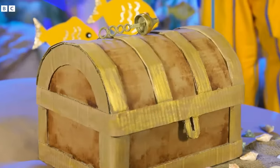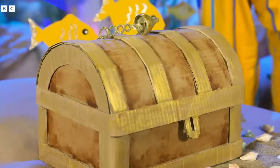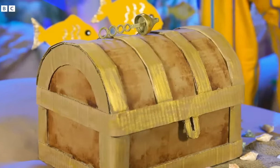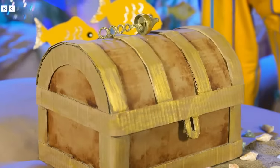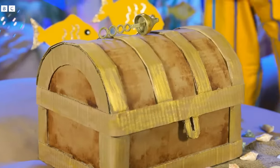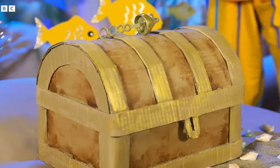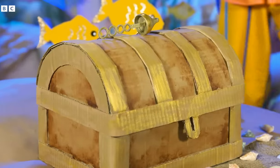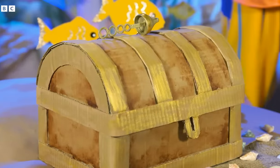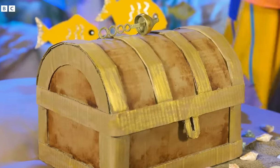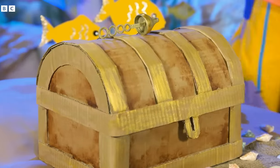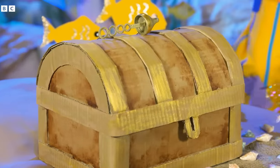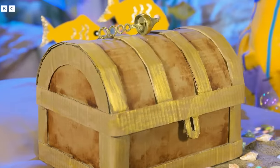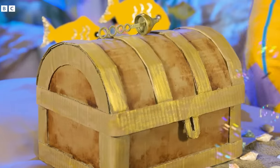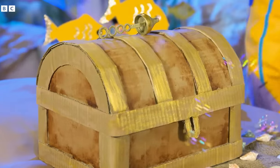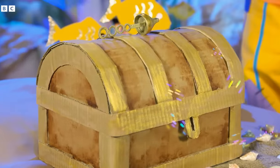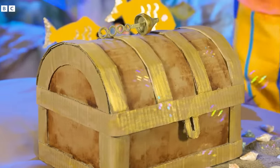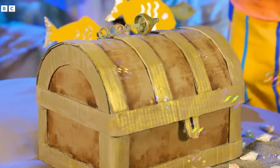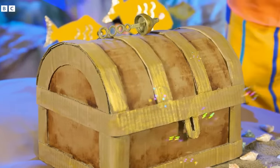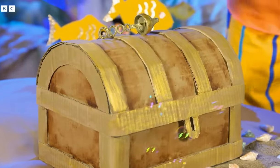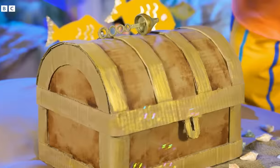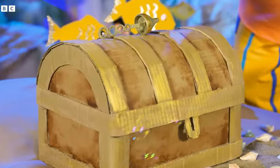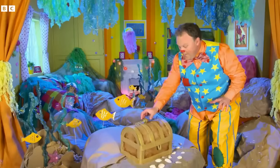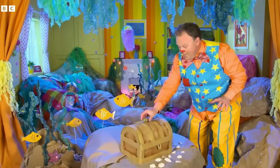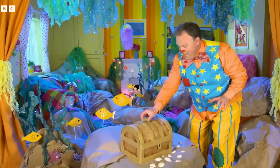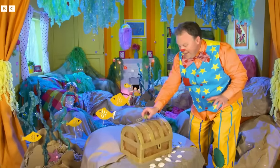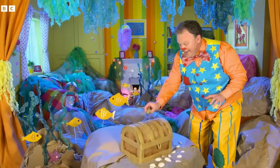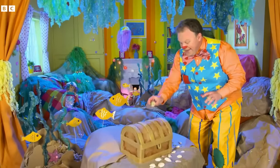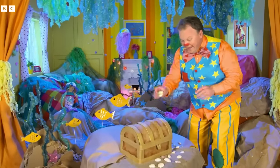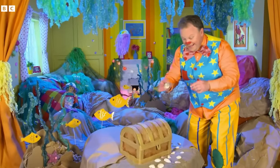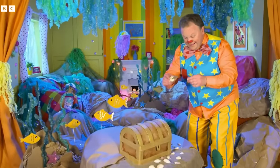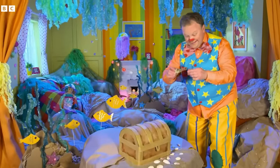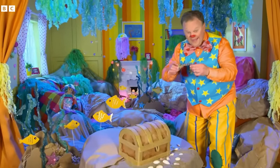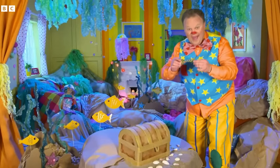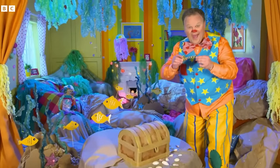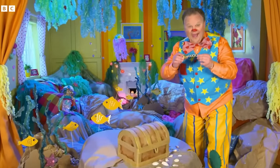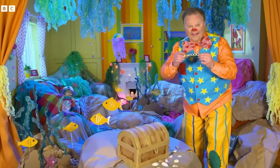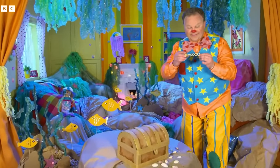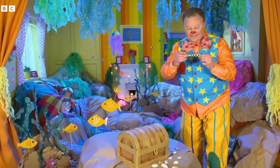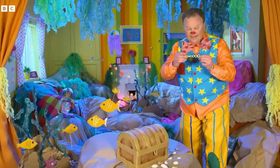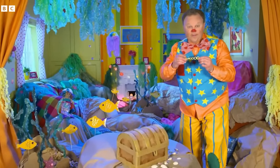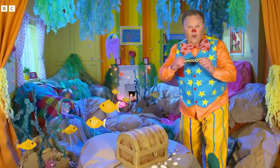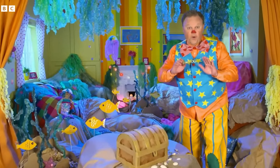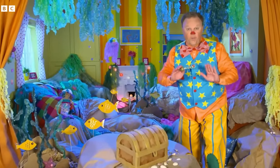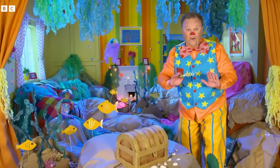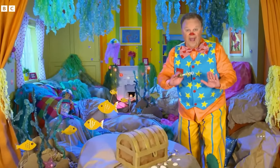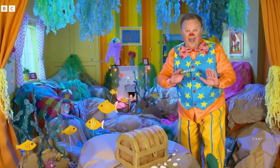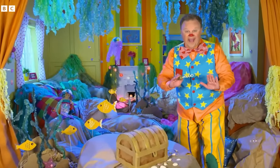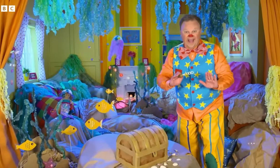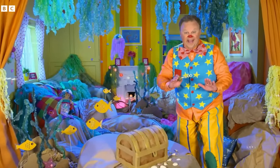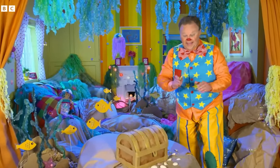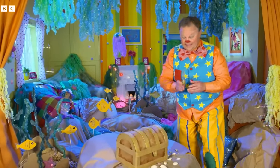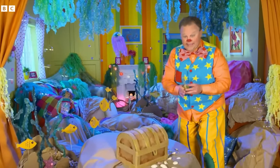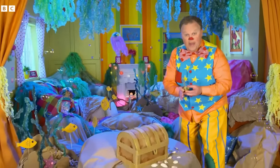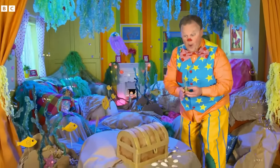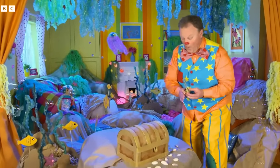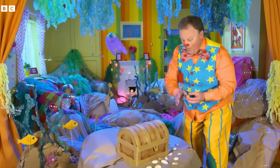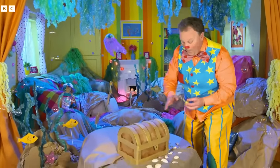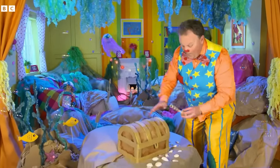What's that, Mr. Tumble? Is it a key? Yes! Wait!